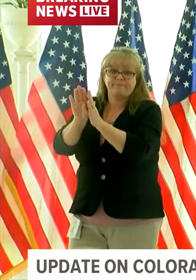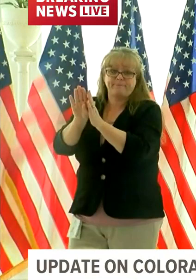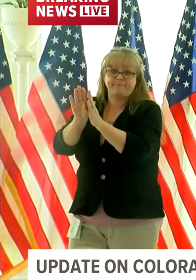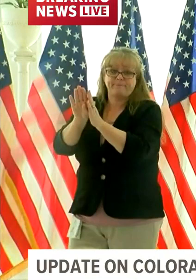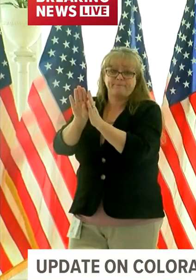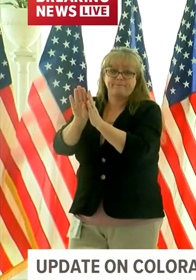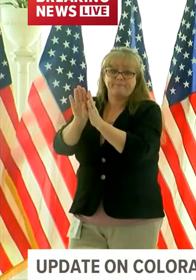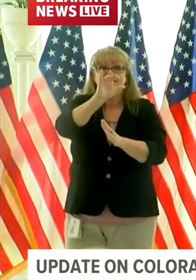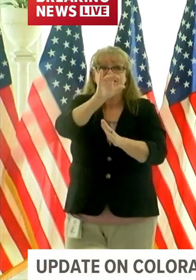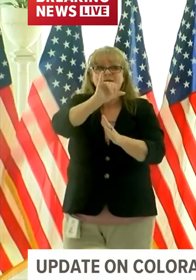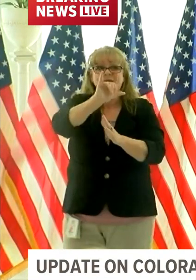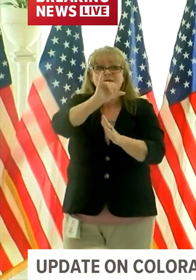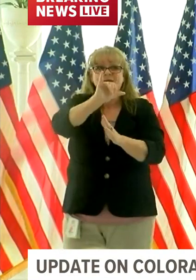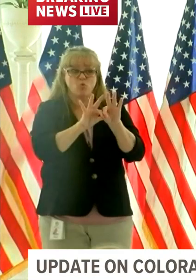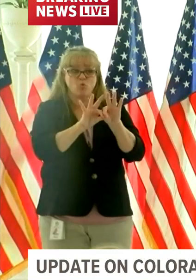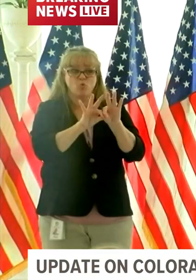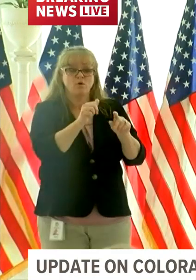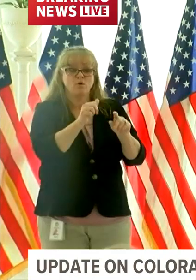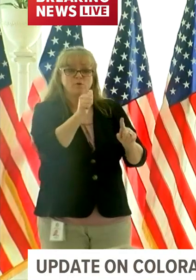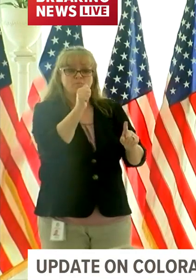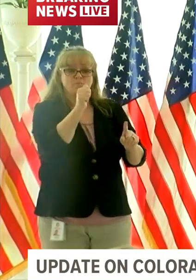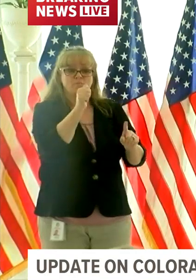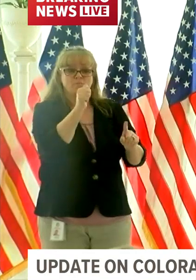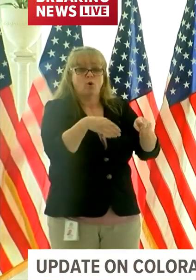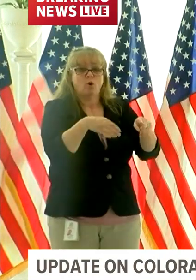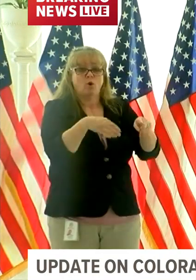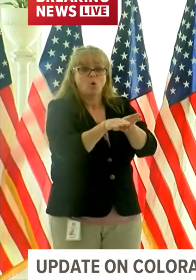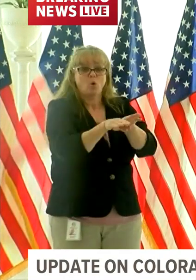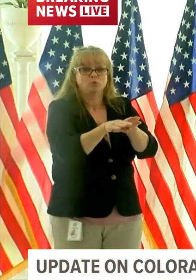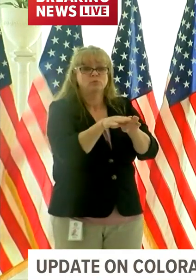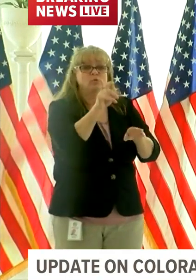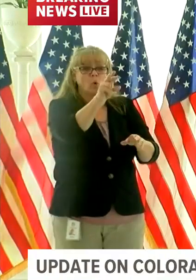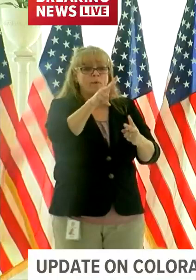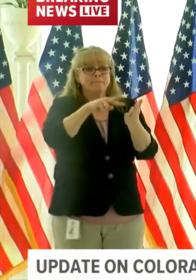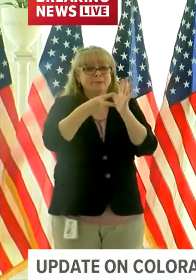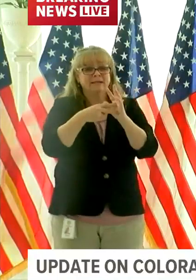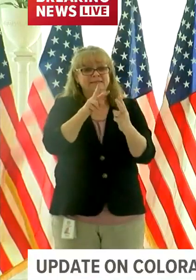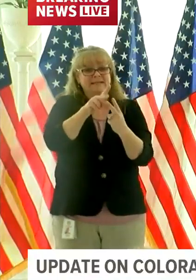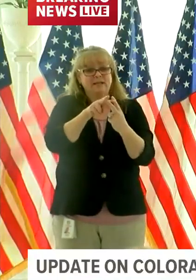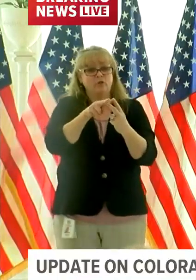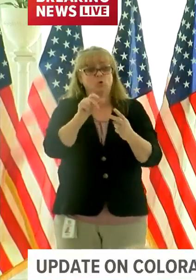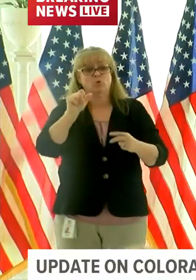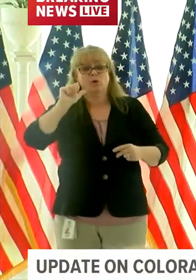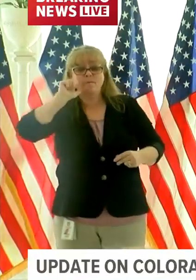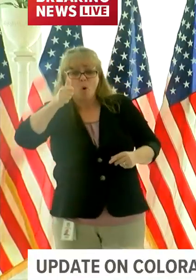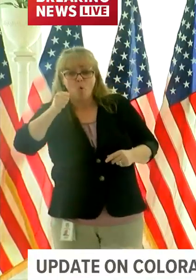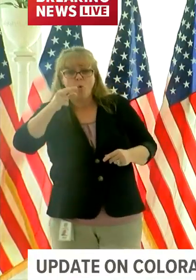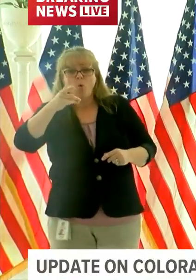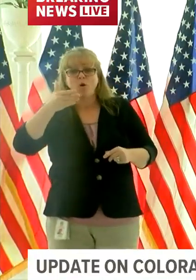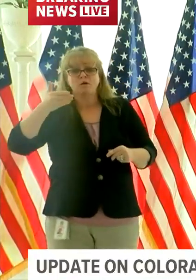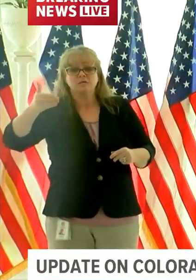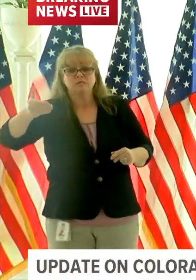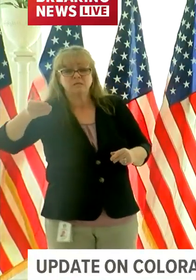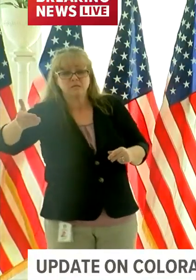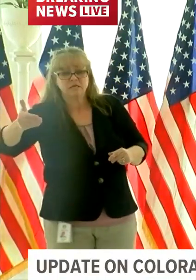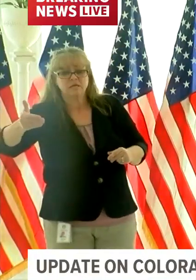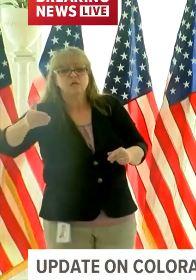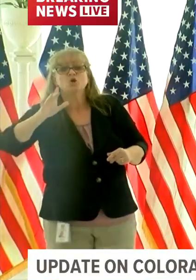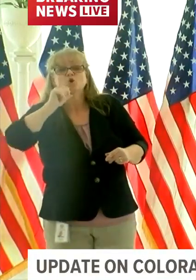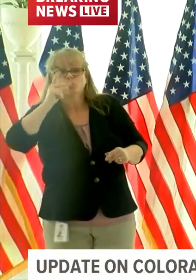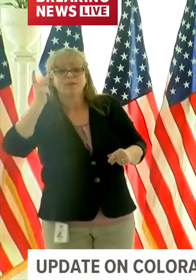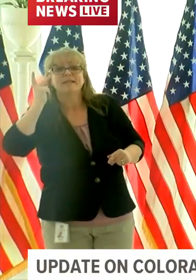maybe today, tomorrow, the next few days, and we won't really know the impact for a full week of how much people are staying at home. And that's